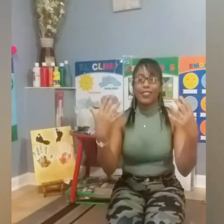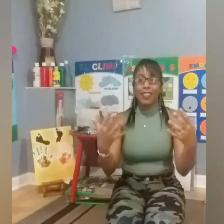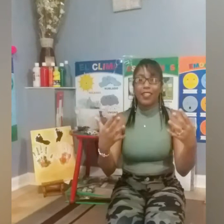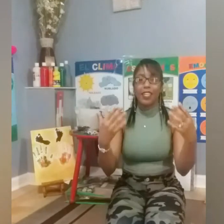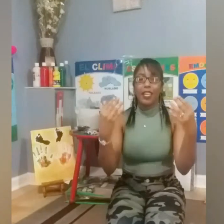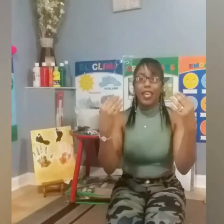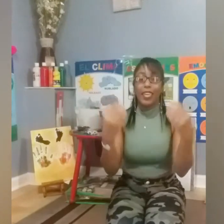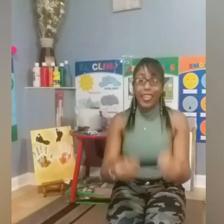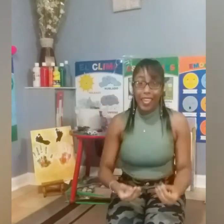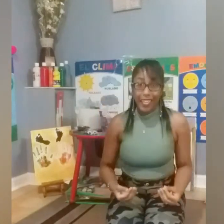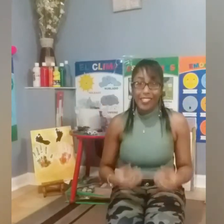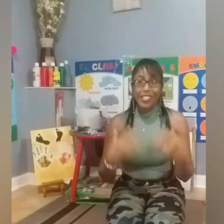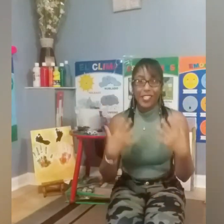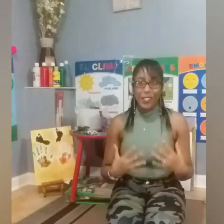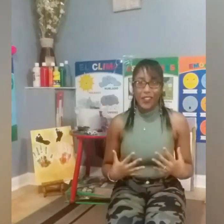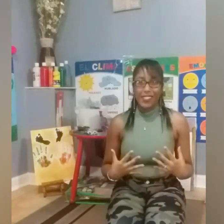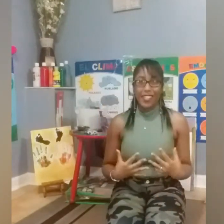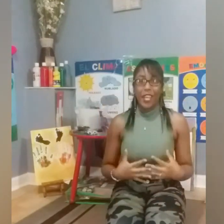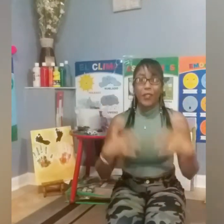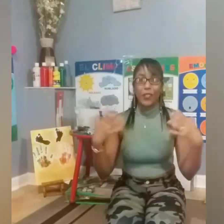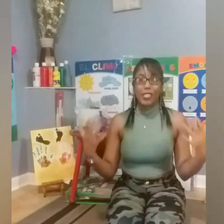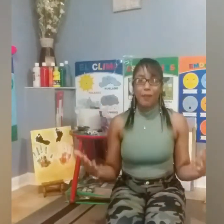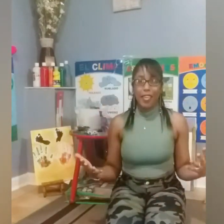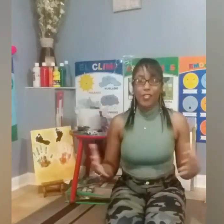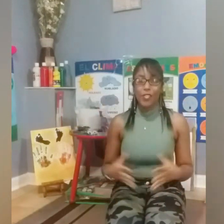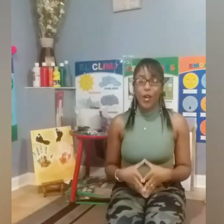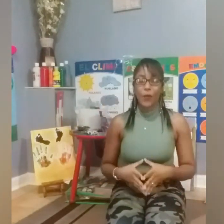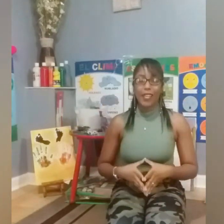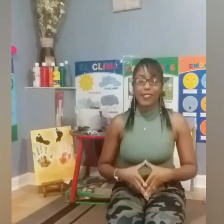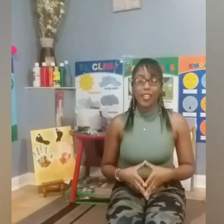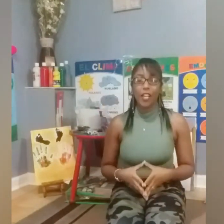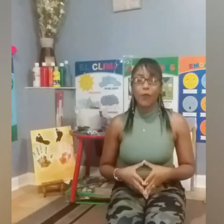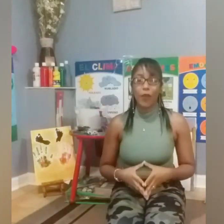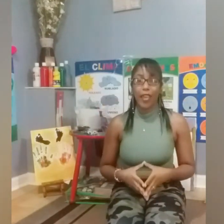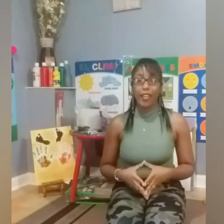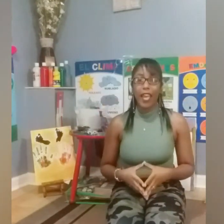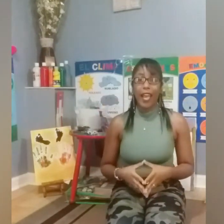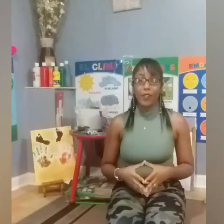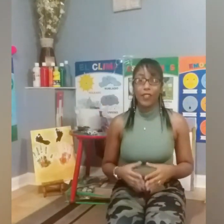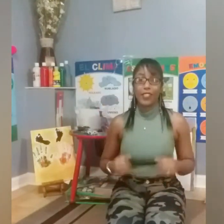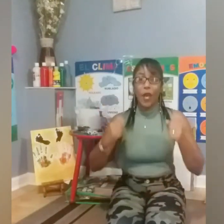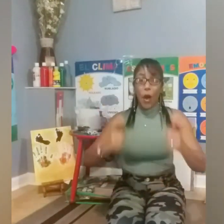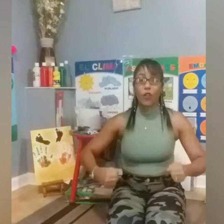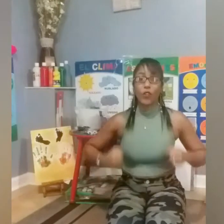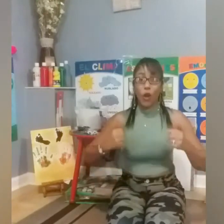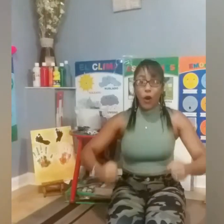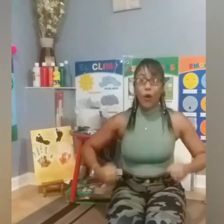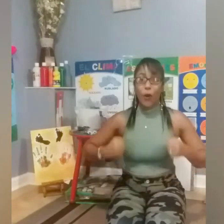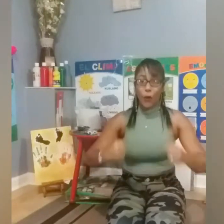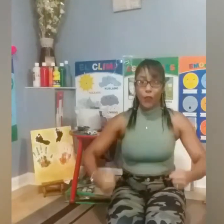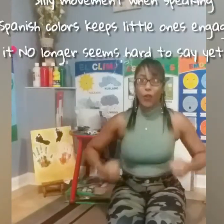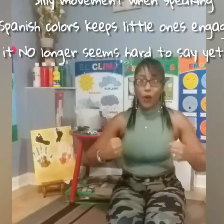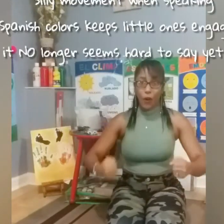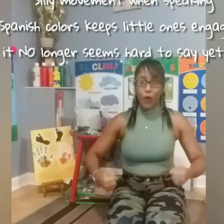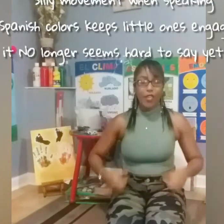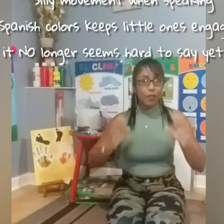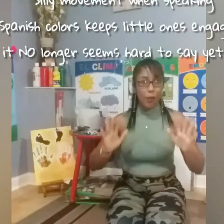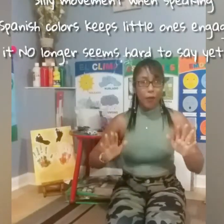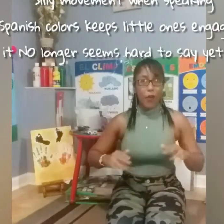son engaged and interested in learning Spanish. So when I say the color red, I do this. Rojo, rojo. So remember,